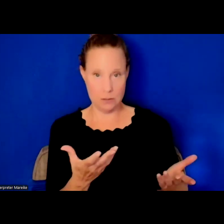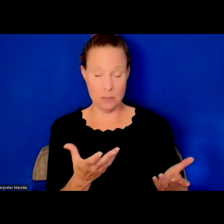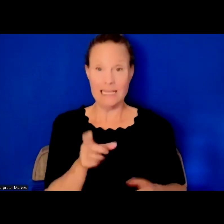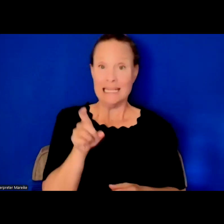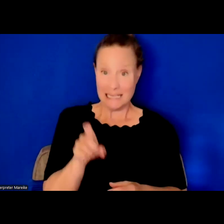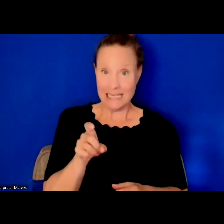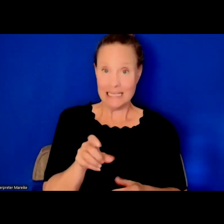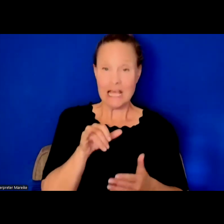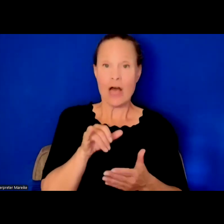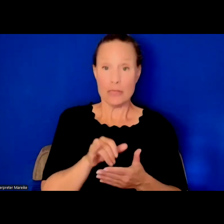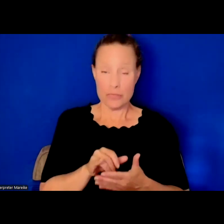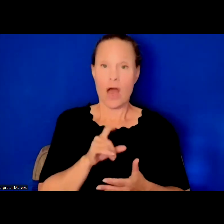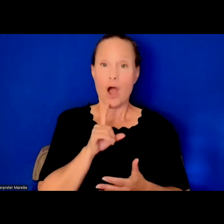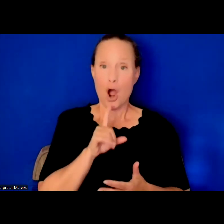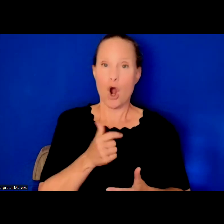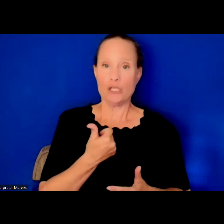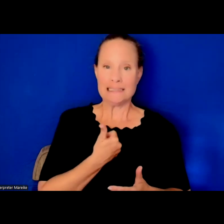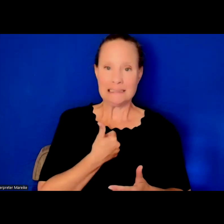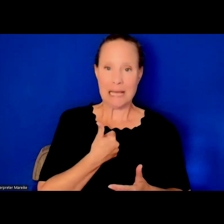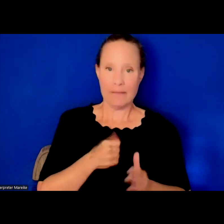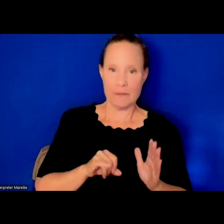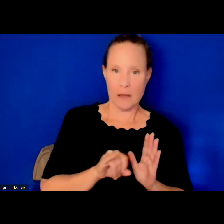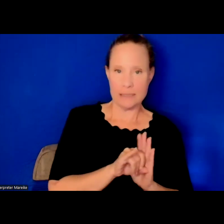Medicaid member, self-identified.